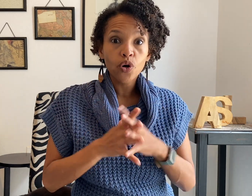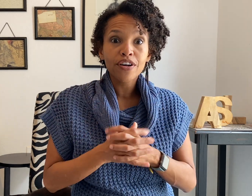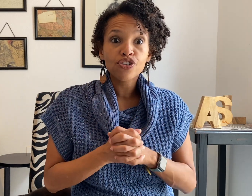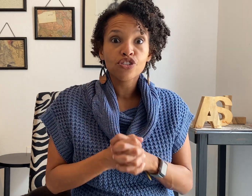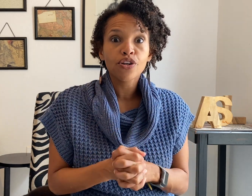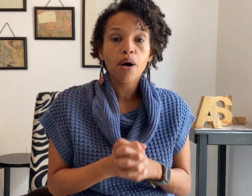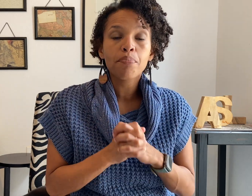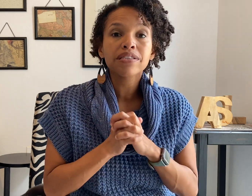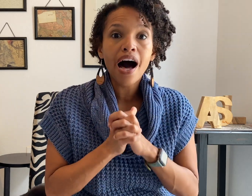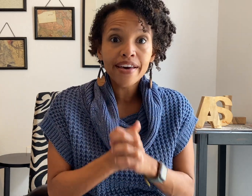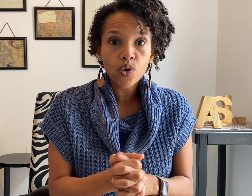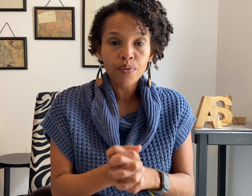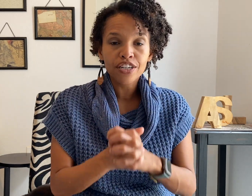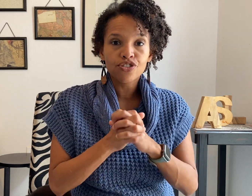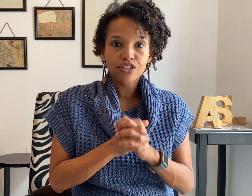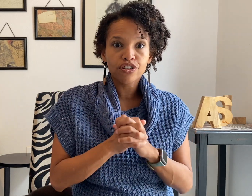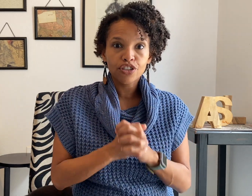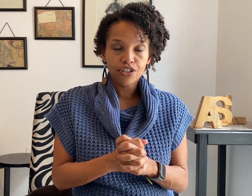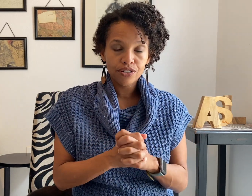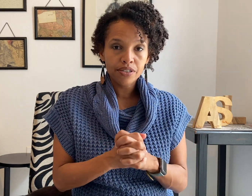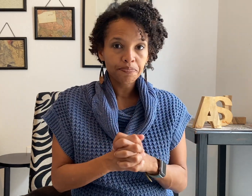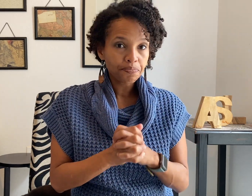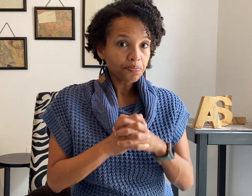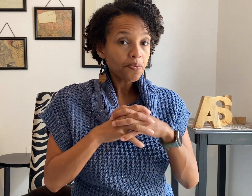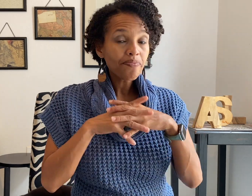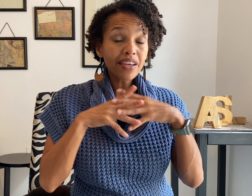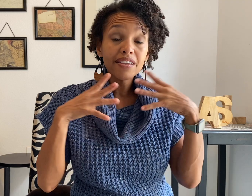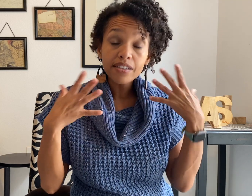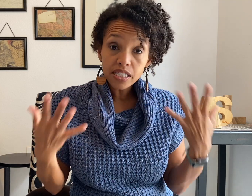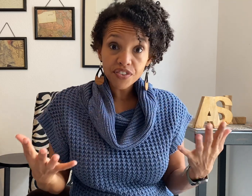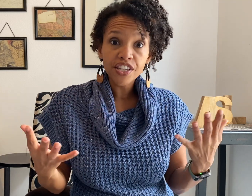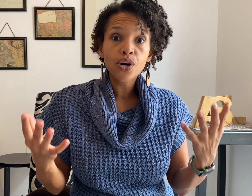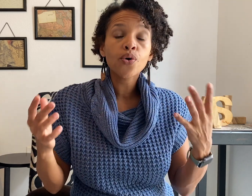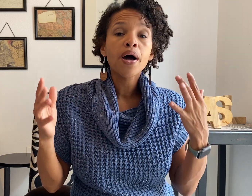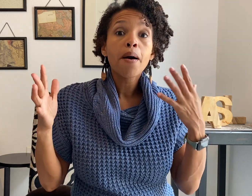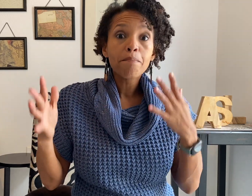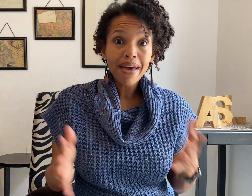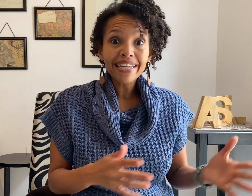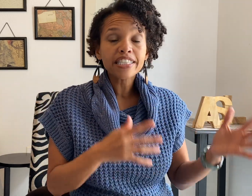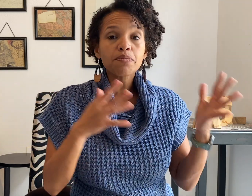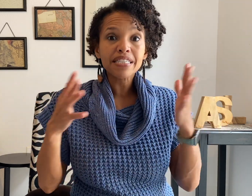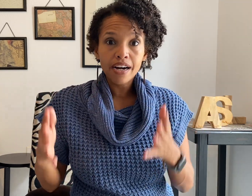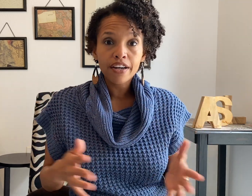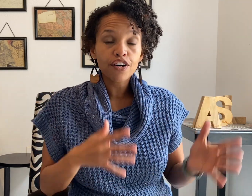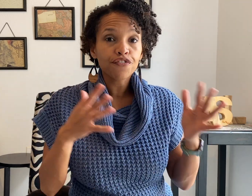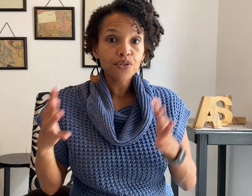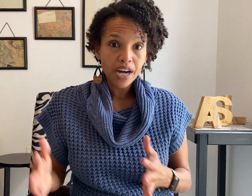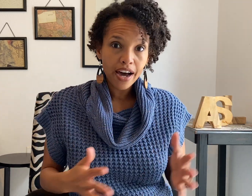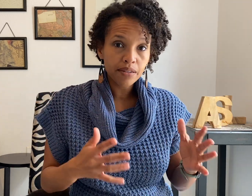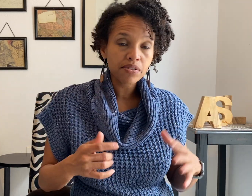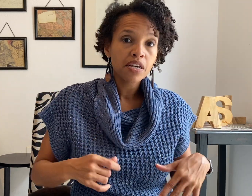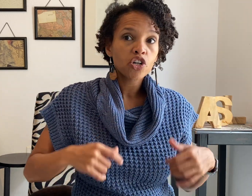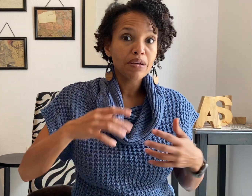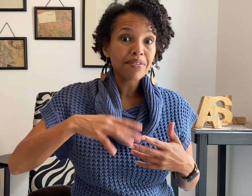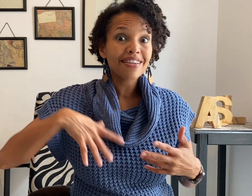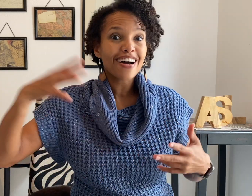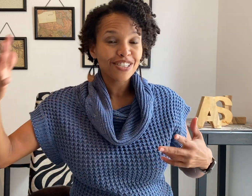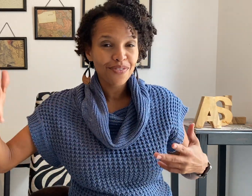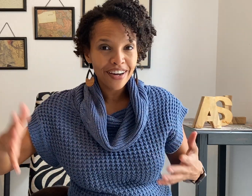to start applying what we just learned. And this video may need to be done a few times, or maybe the next one a